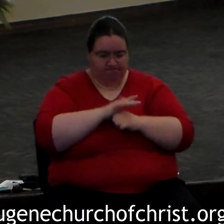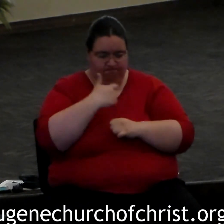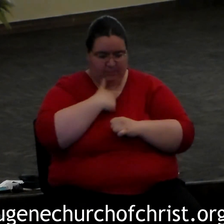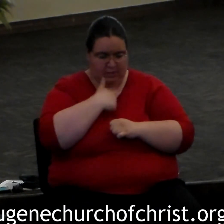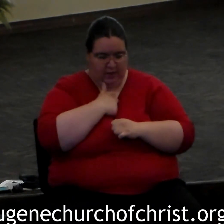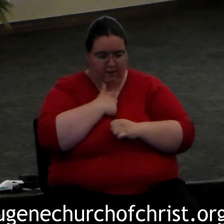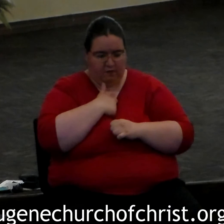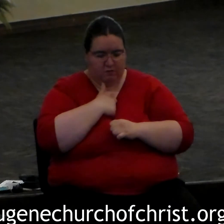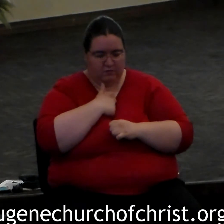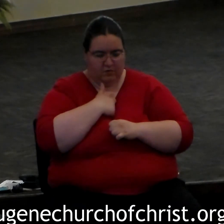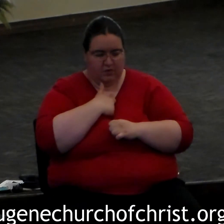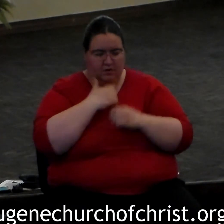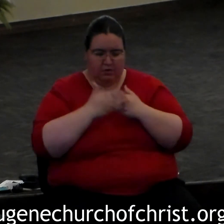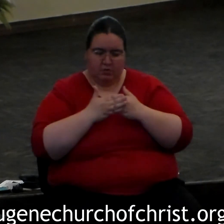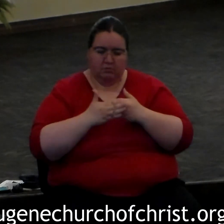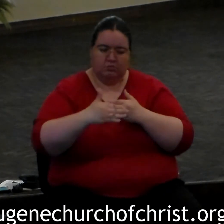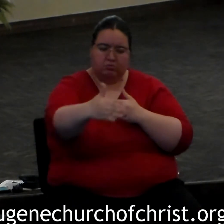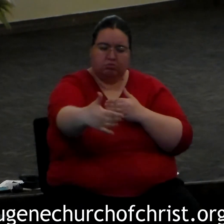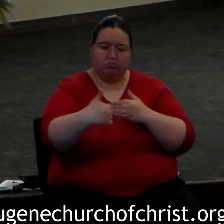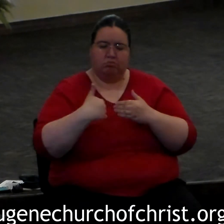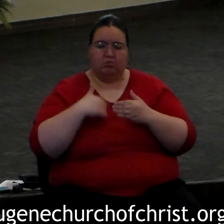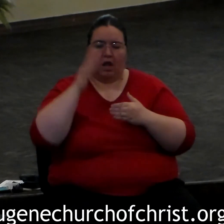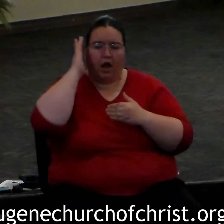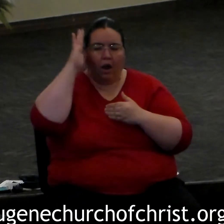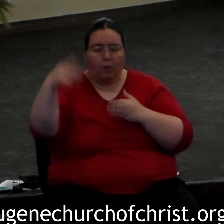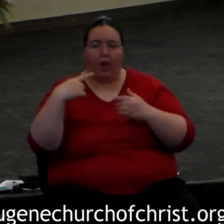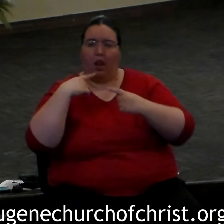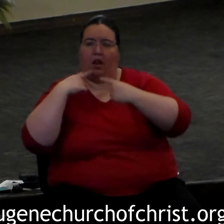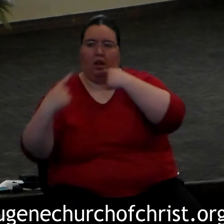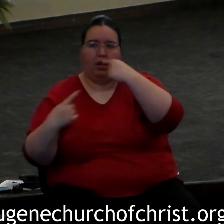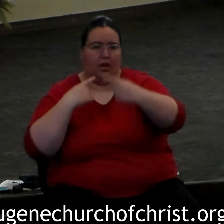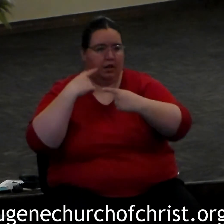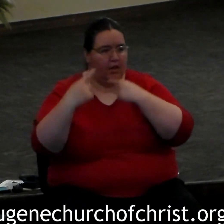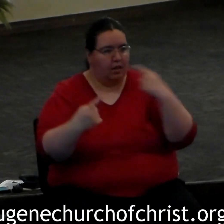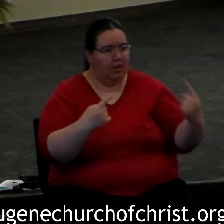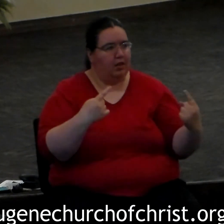or in Springfield or wherever you might have driven from this morning, they need it too much,